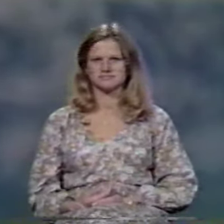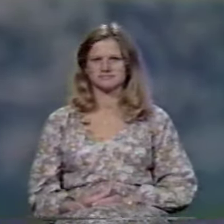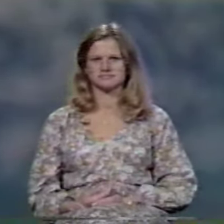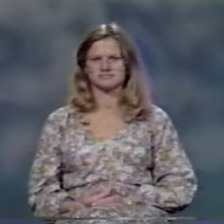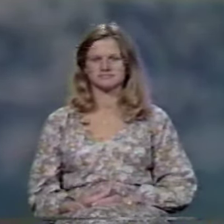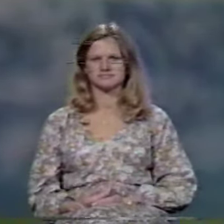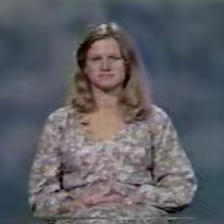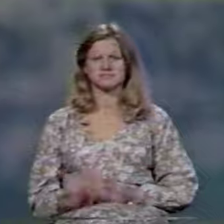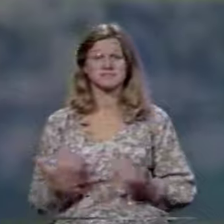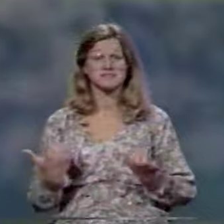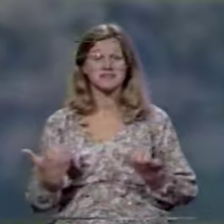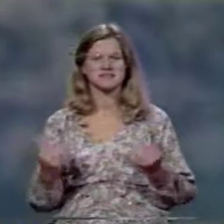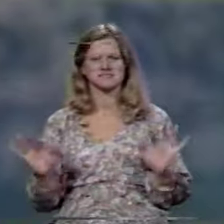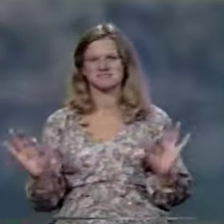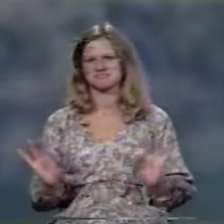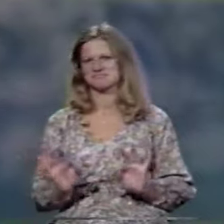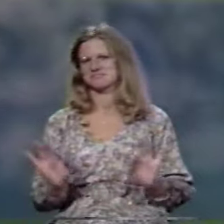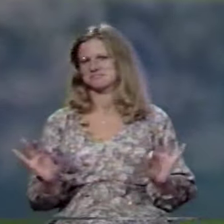Now there's nothing to it.